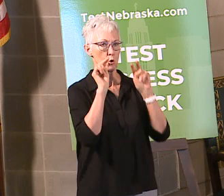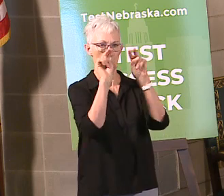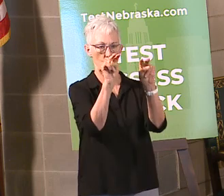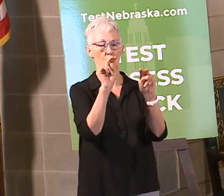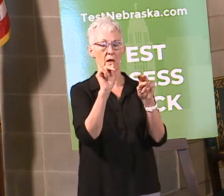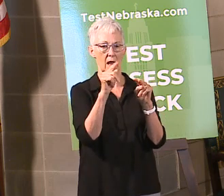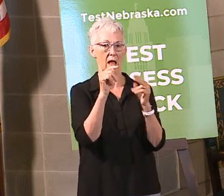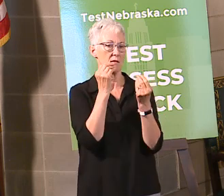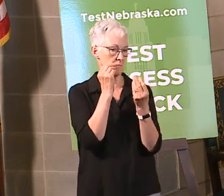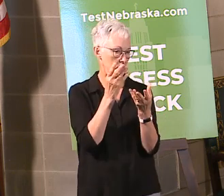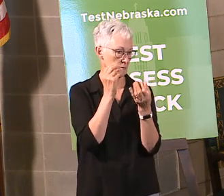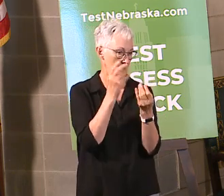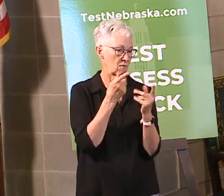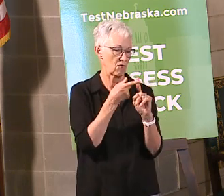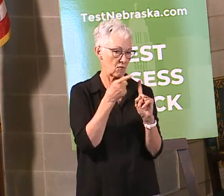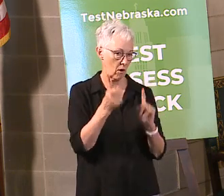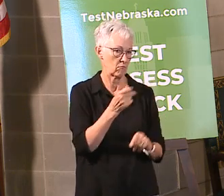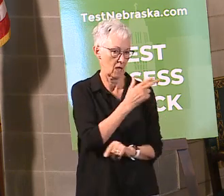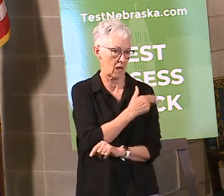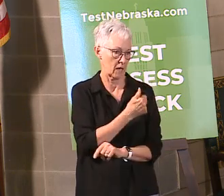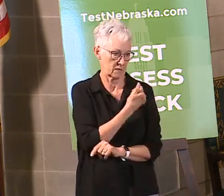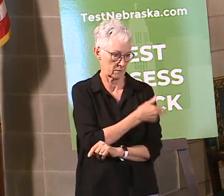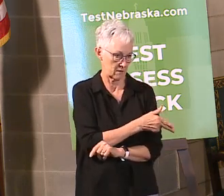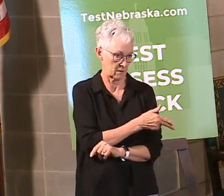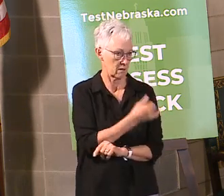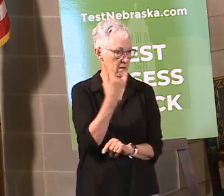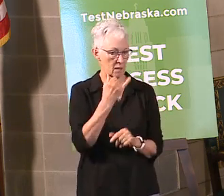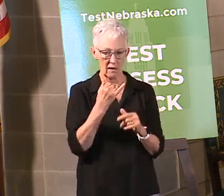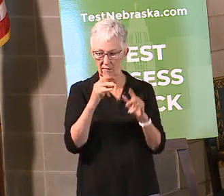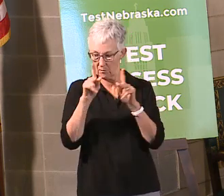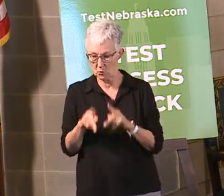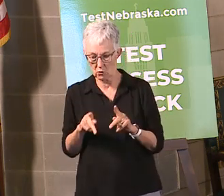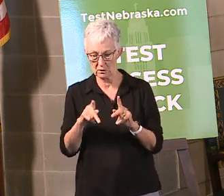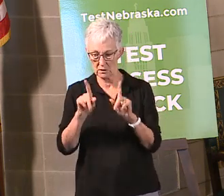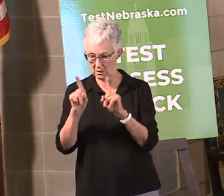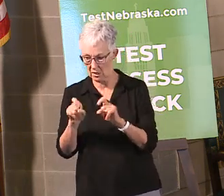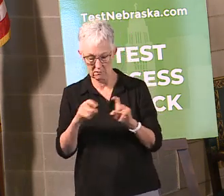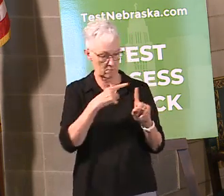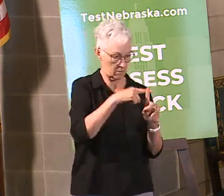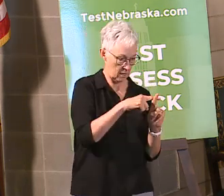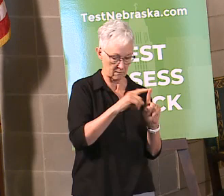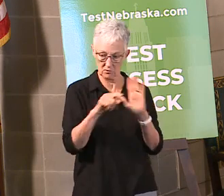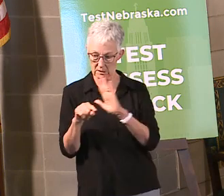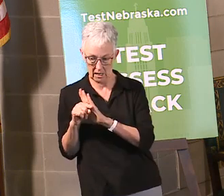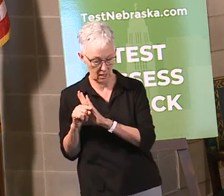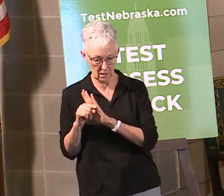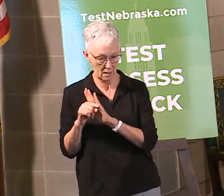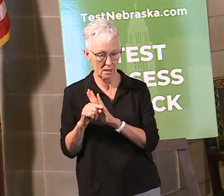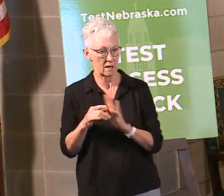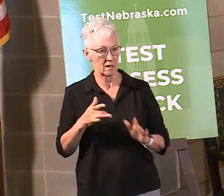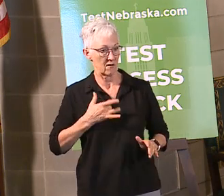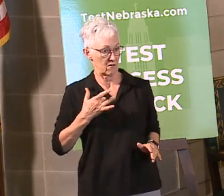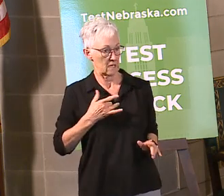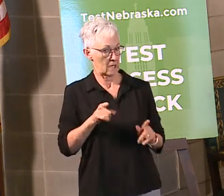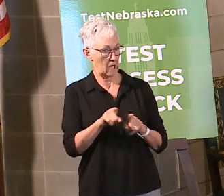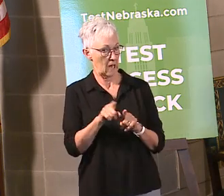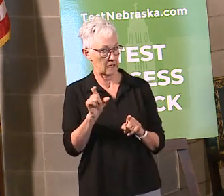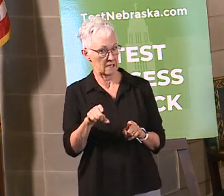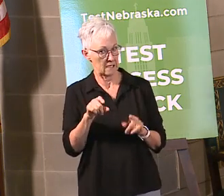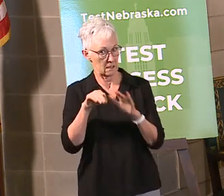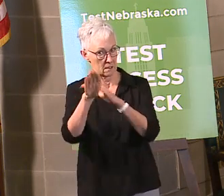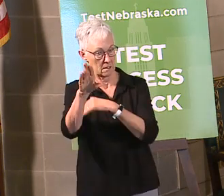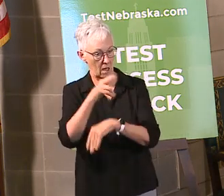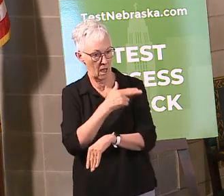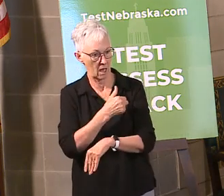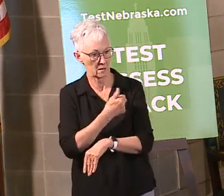data, right? Whether somebody gets tested positive or not, or gets a test at all, if they feel like they need to go to the hospital, they go to the